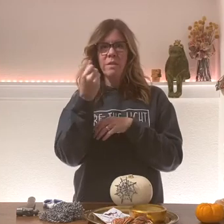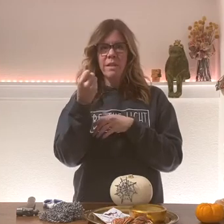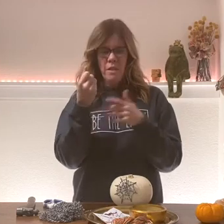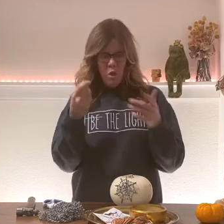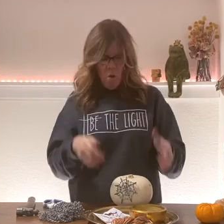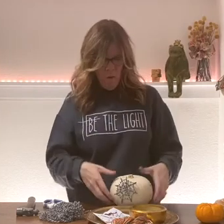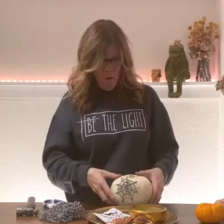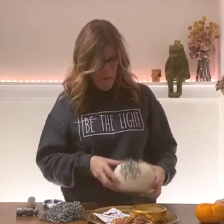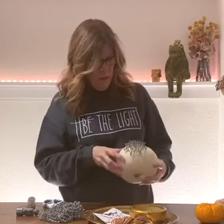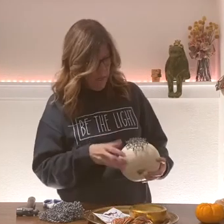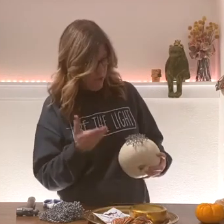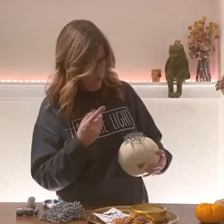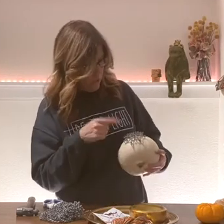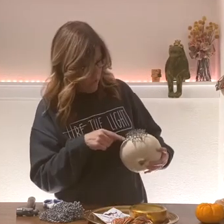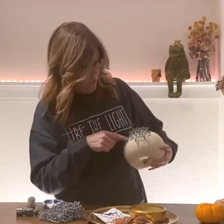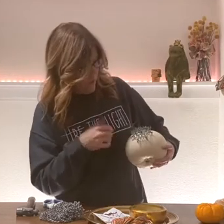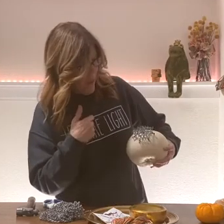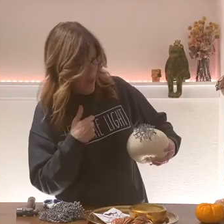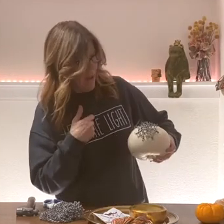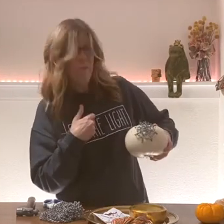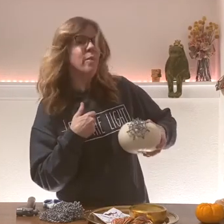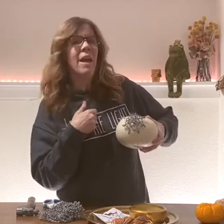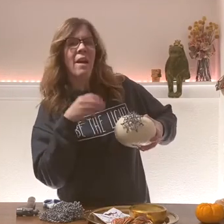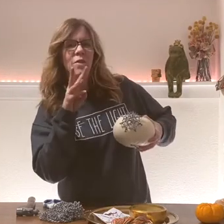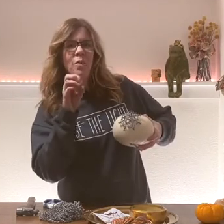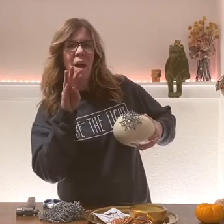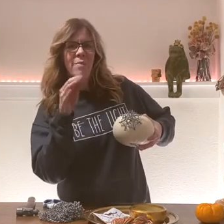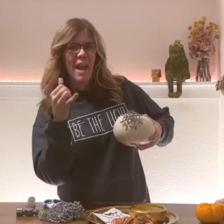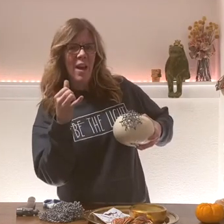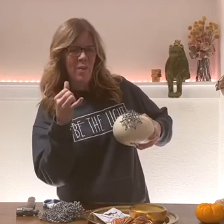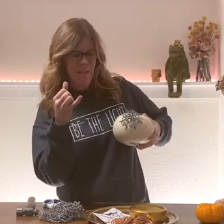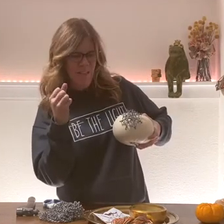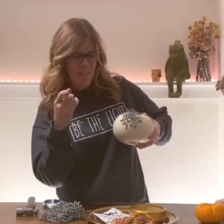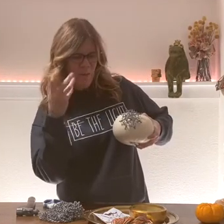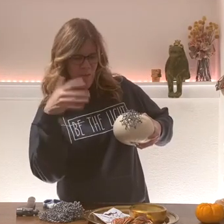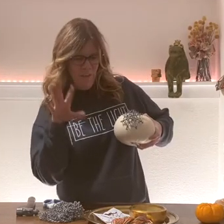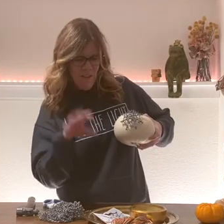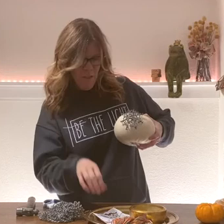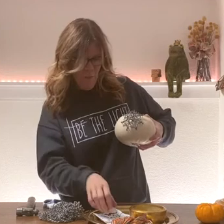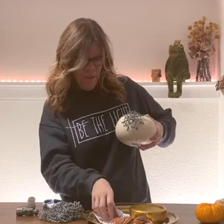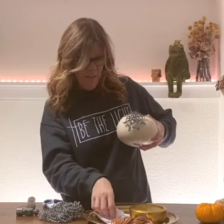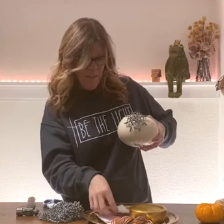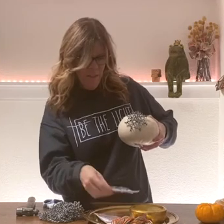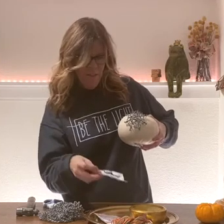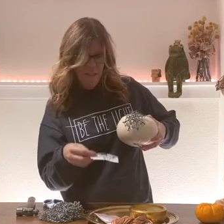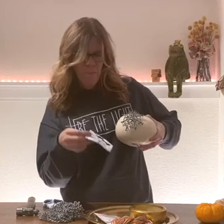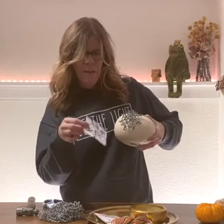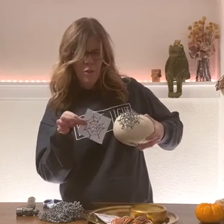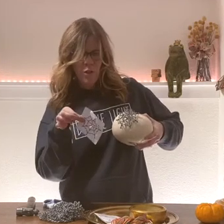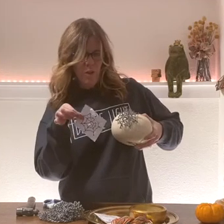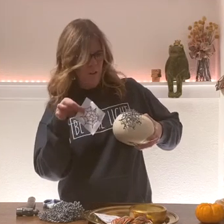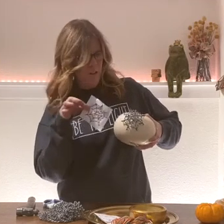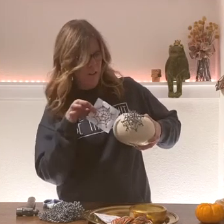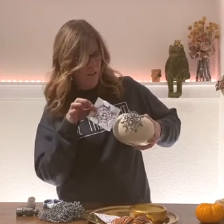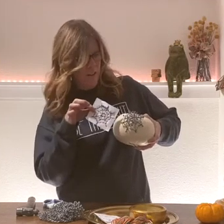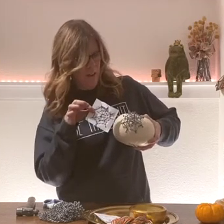it. So here's what we have. We have the web now. So we finished with this picture, and now it's